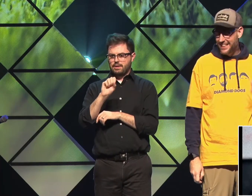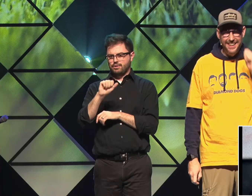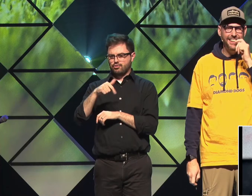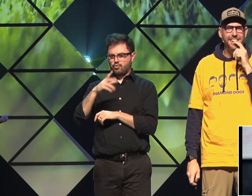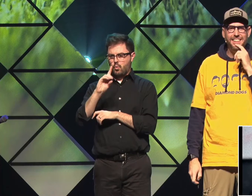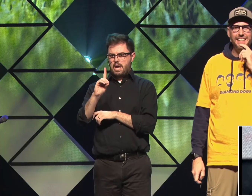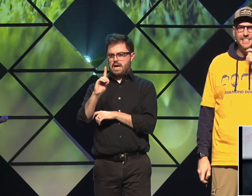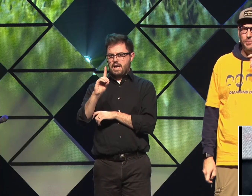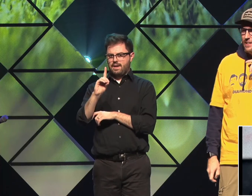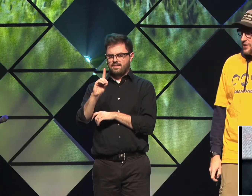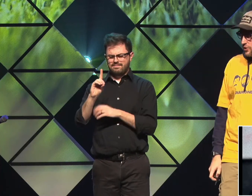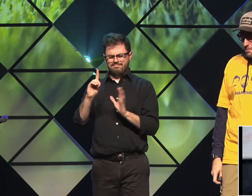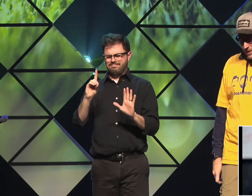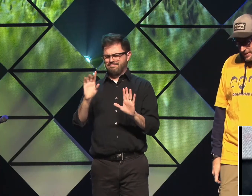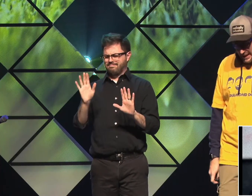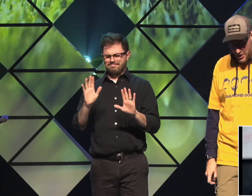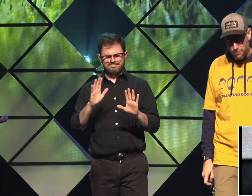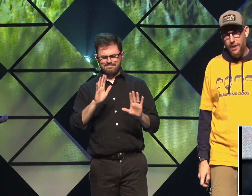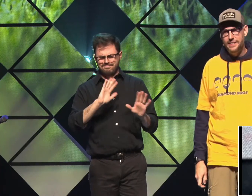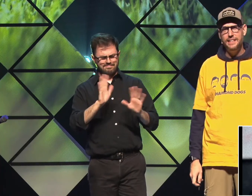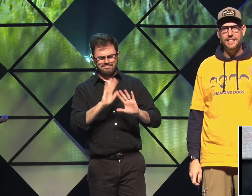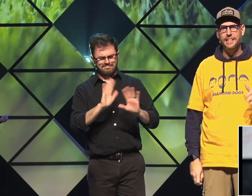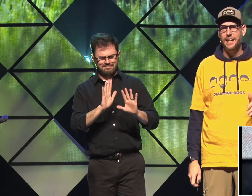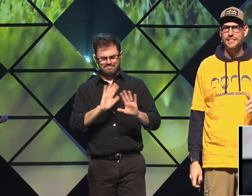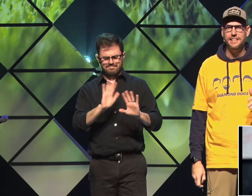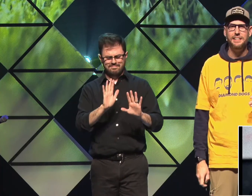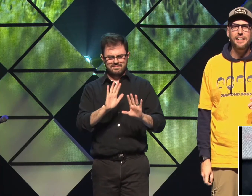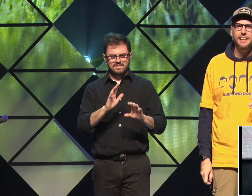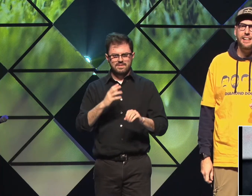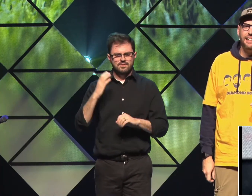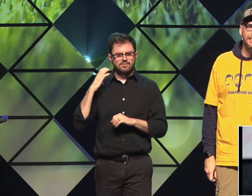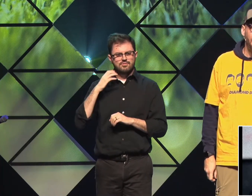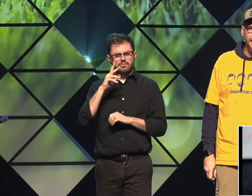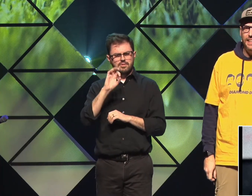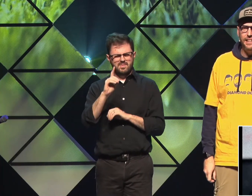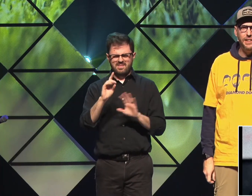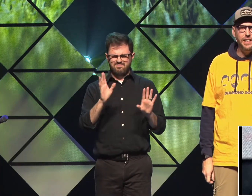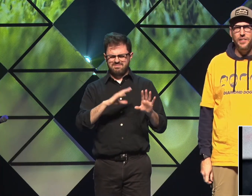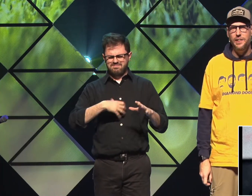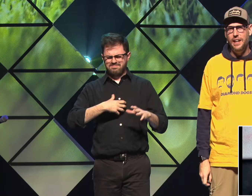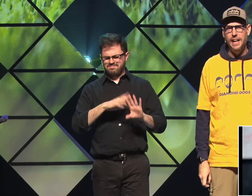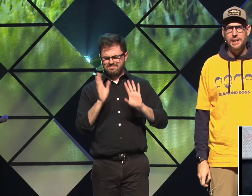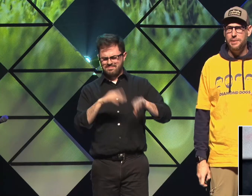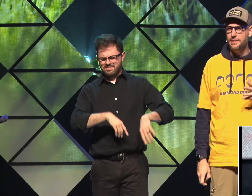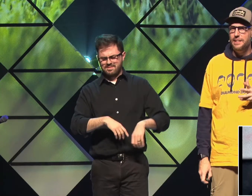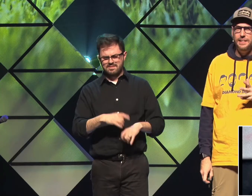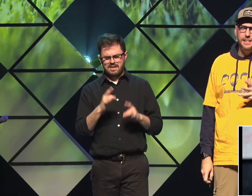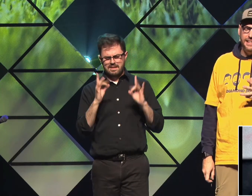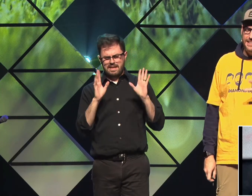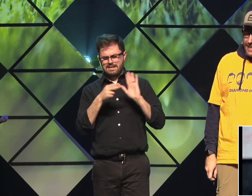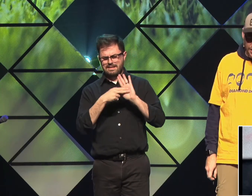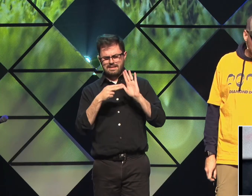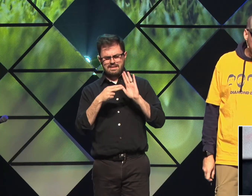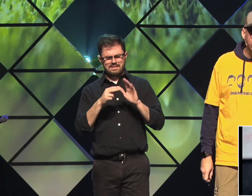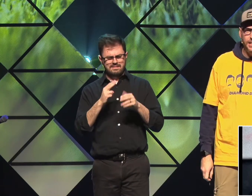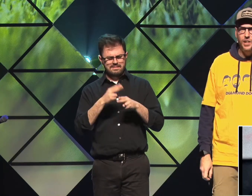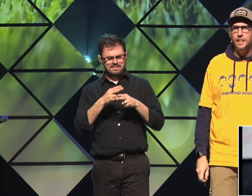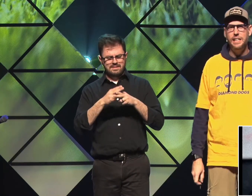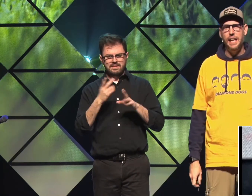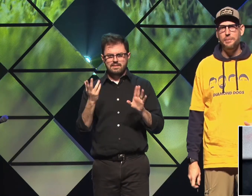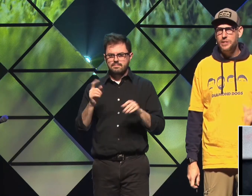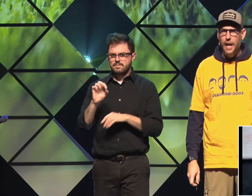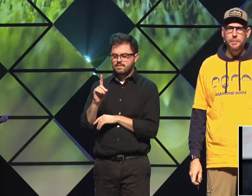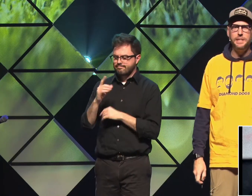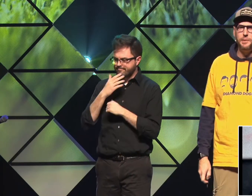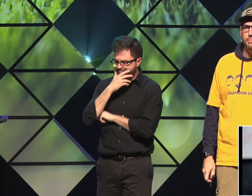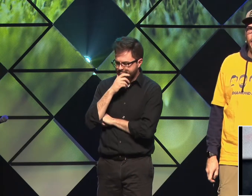And they're like, oh, no, that doesn't work. And Coach Beard kind of grunts in disgust and trying to think of another name. And Ted goes, yeah, that's a clunky